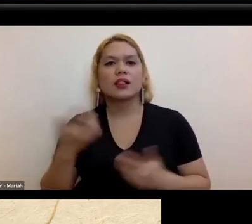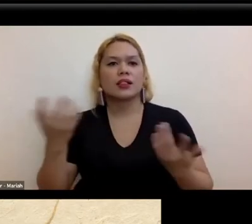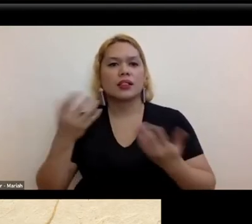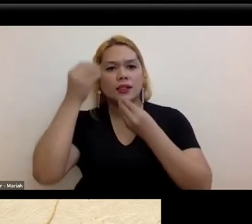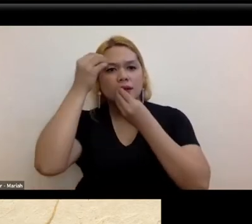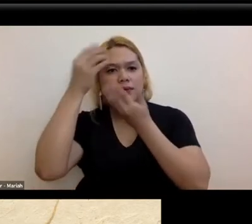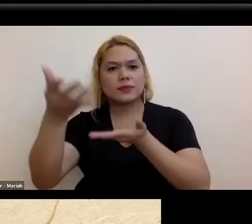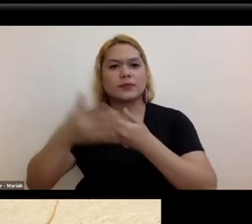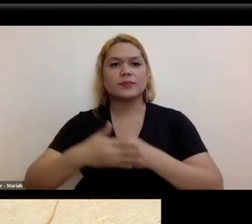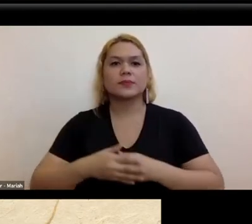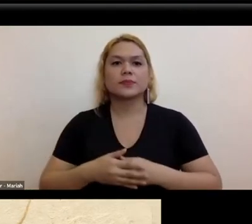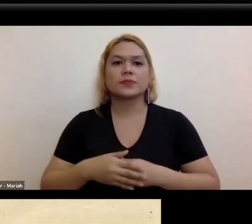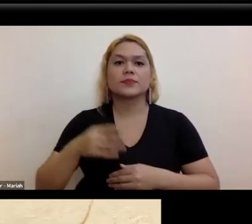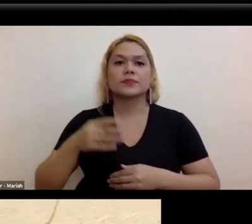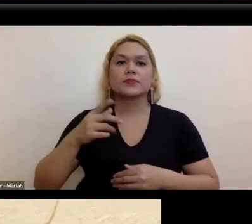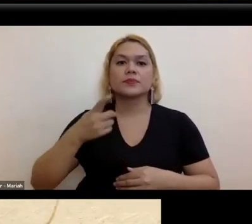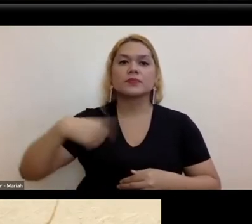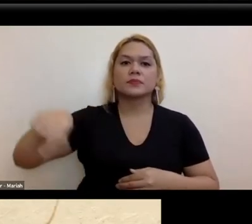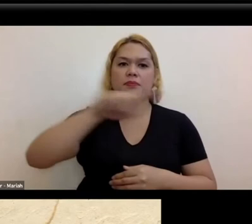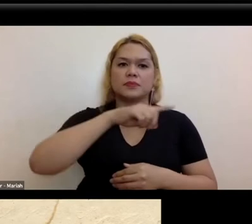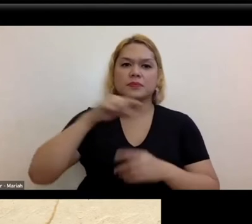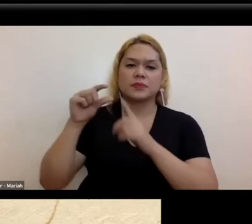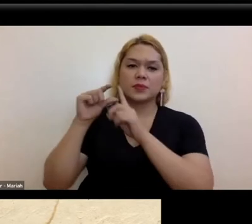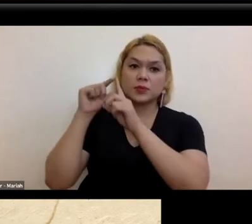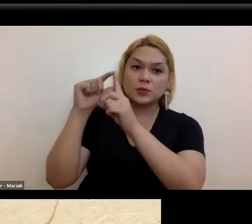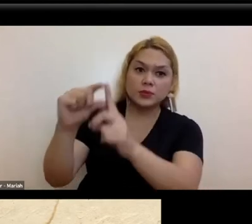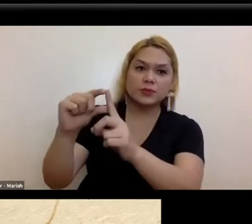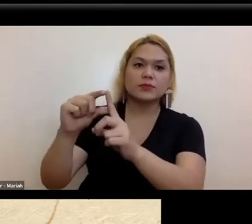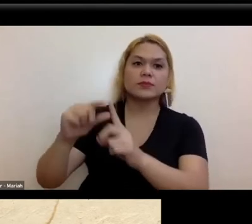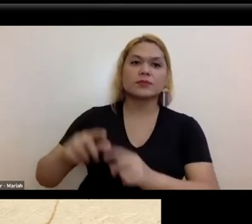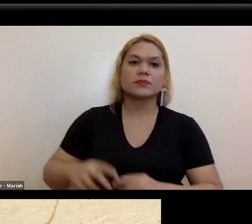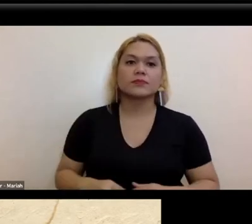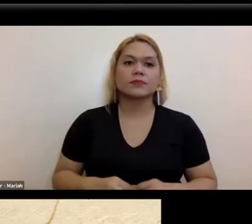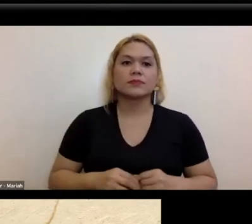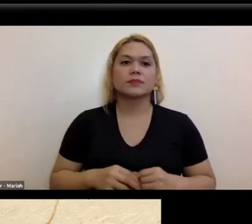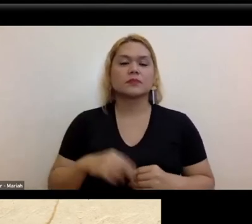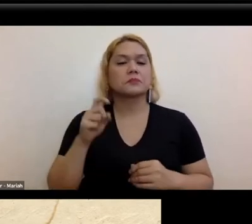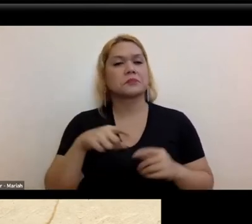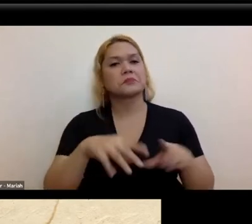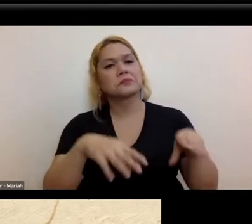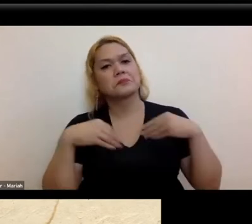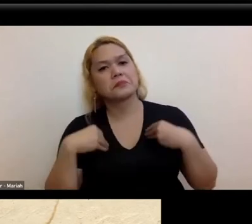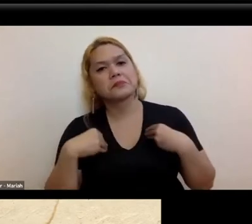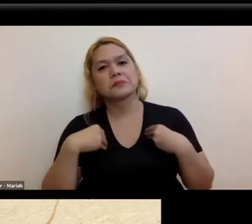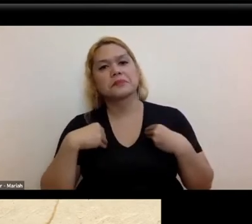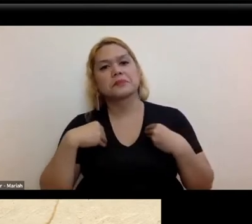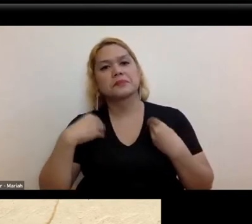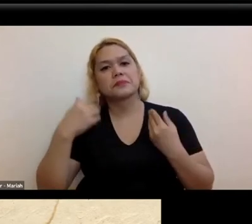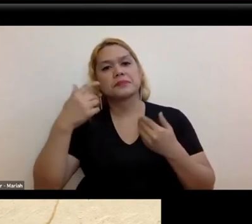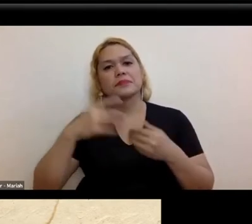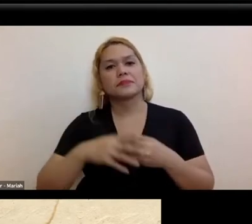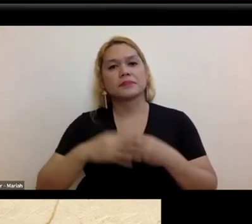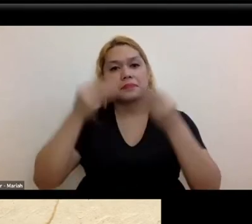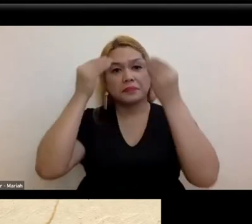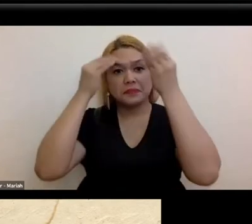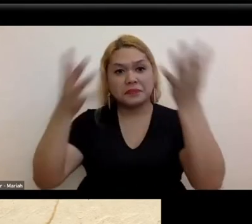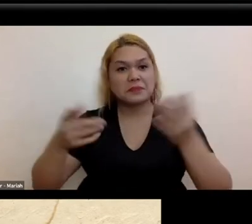say. Wag your phantom tail, and if you don't have one, they will